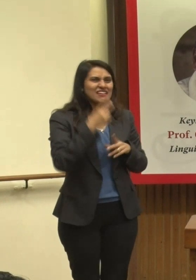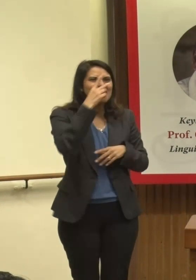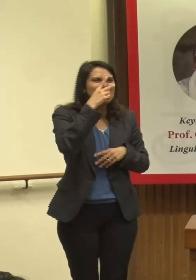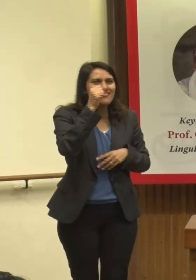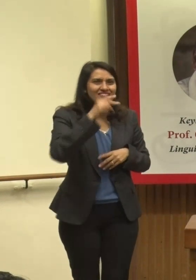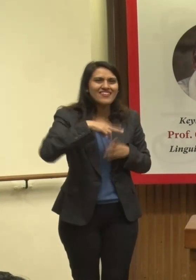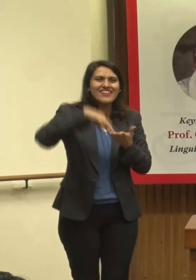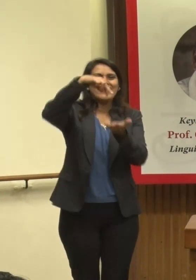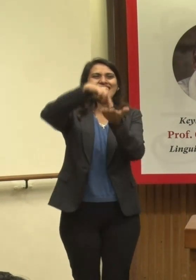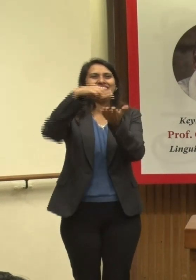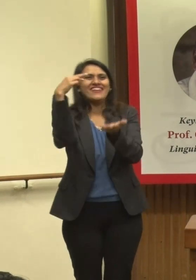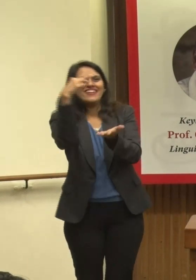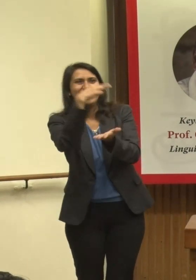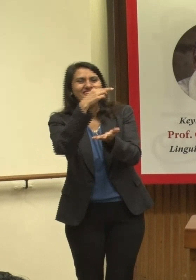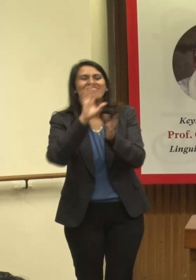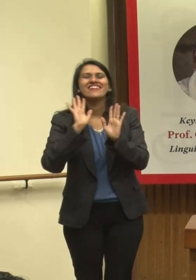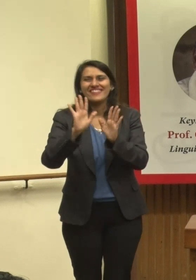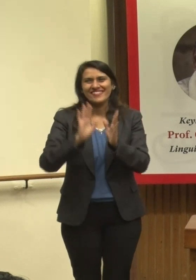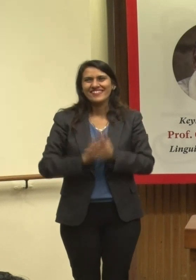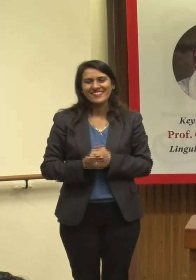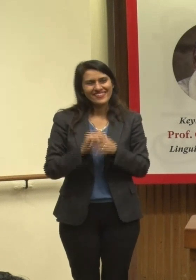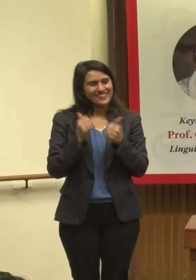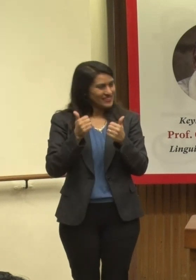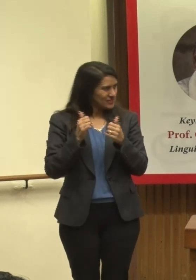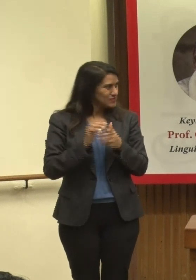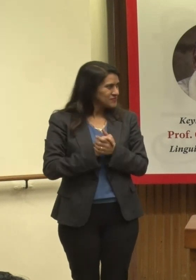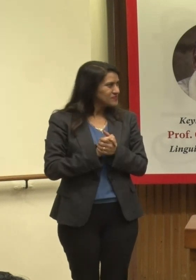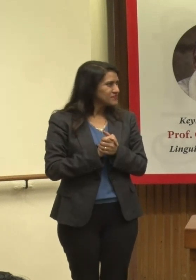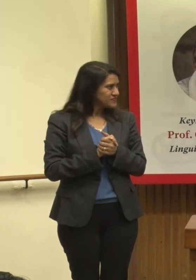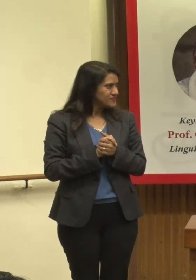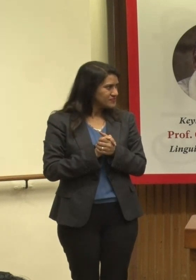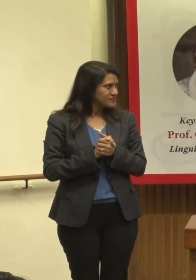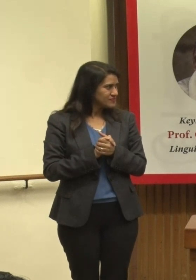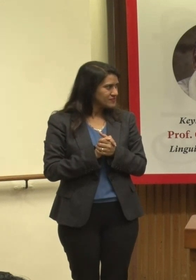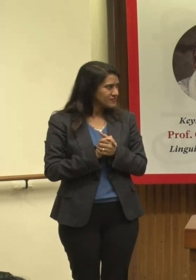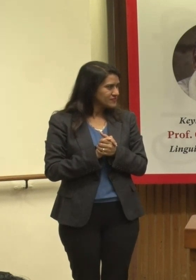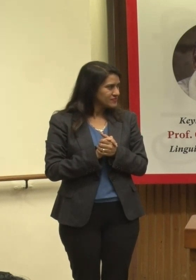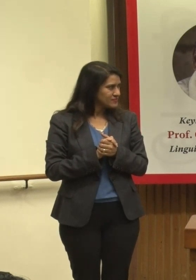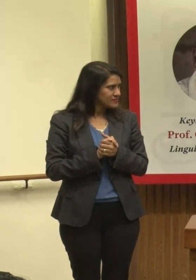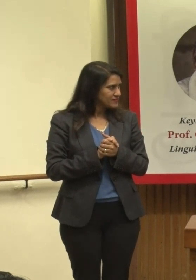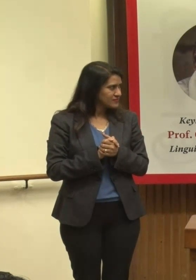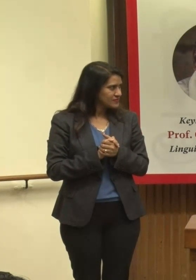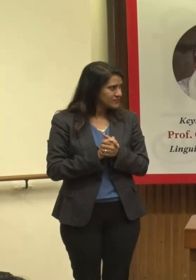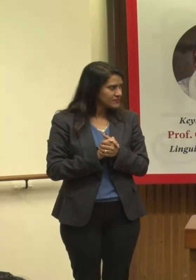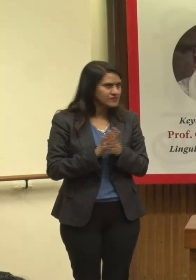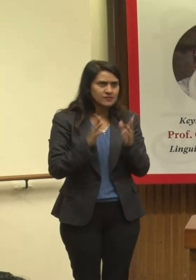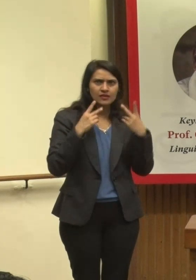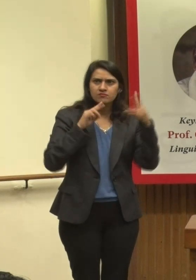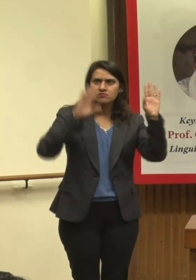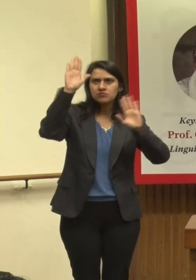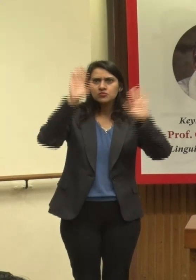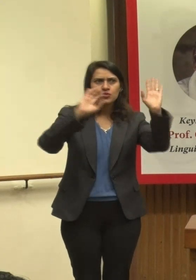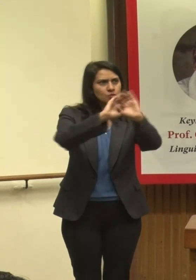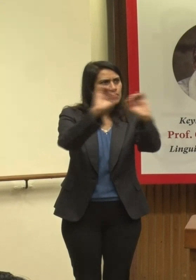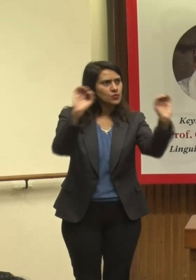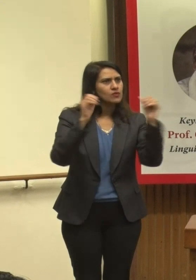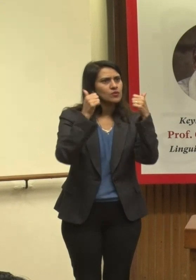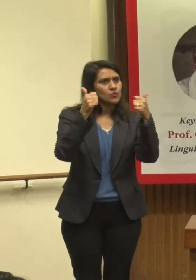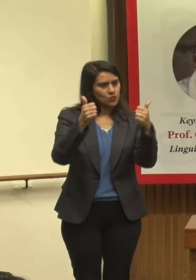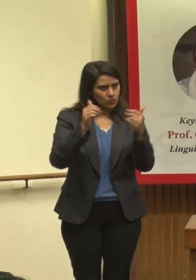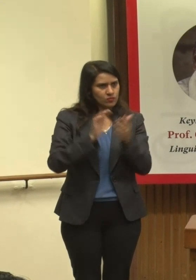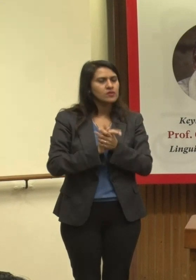you. I think we can, as we said, we can carry it on outside. I didn't see any further hands, so I think